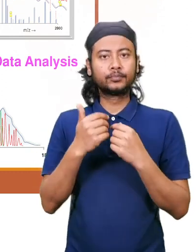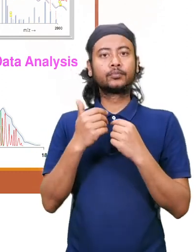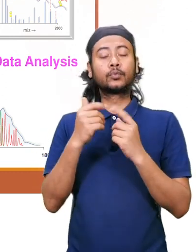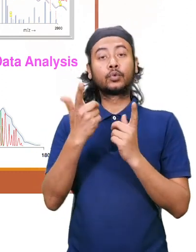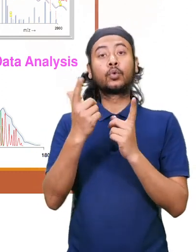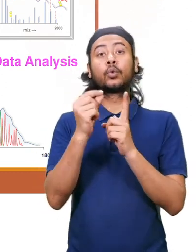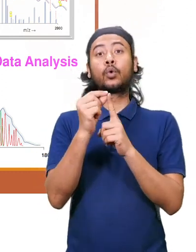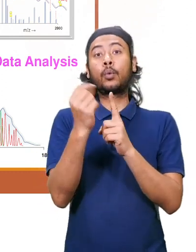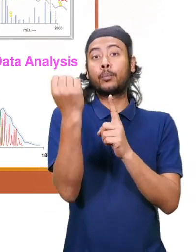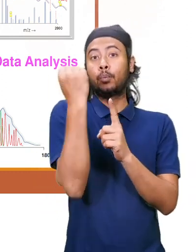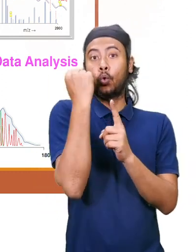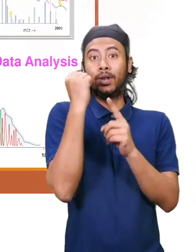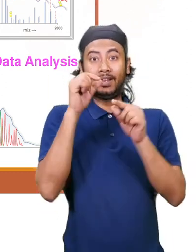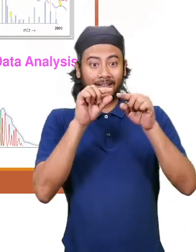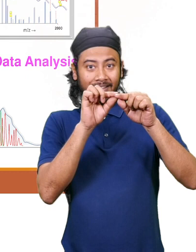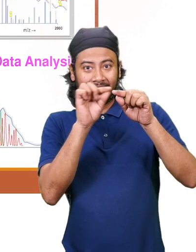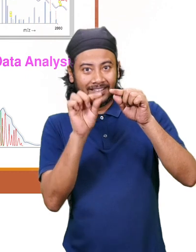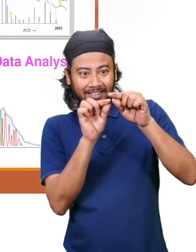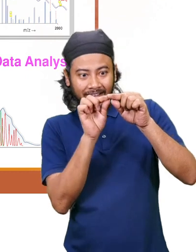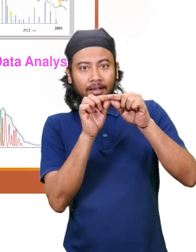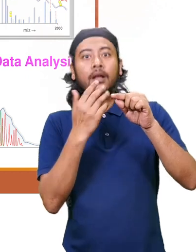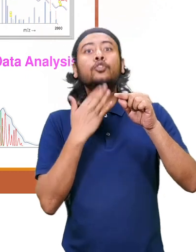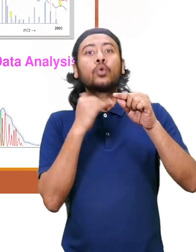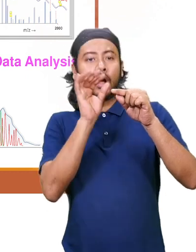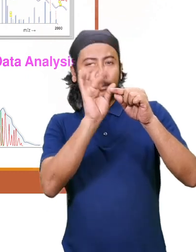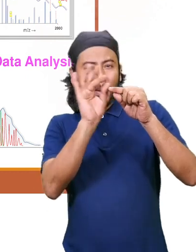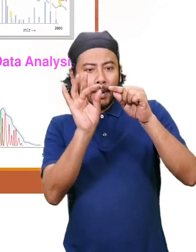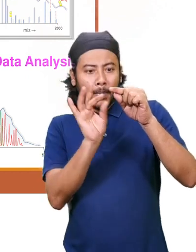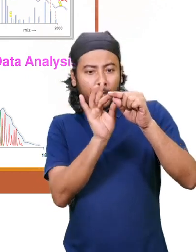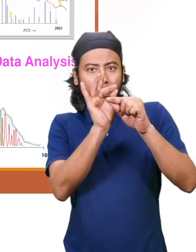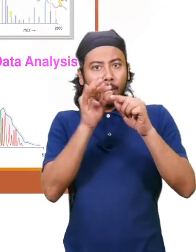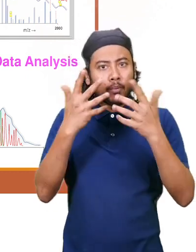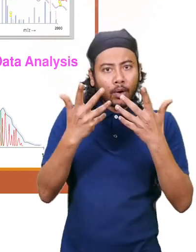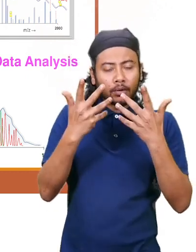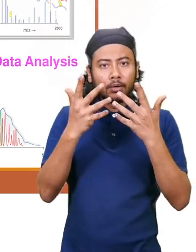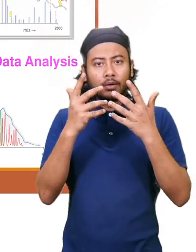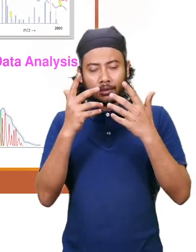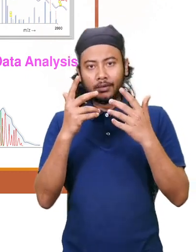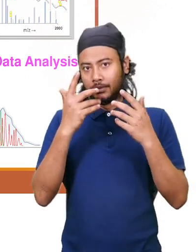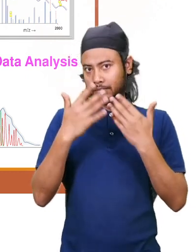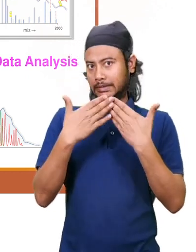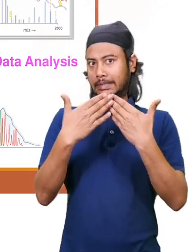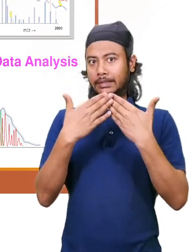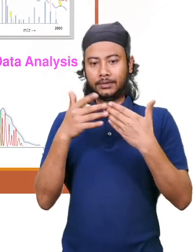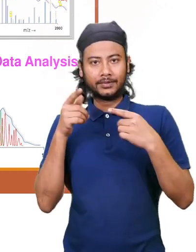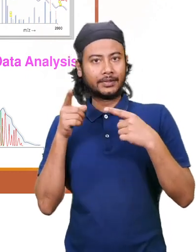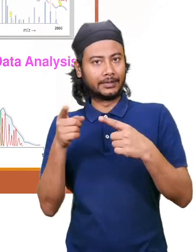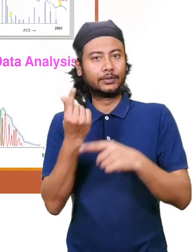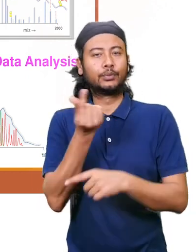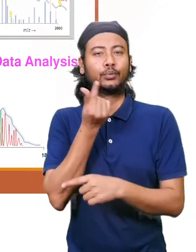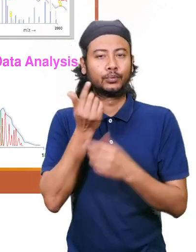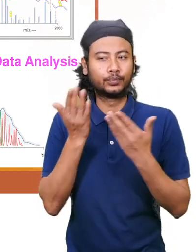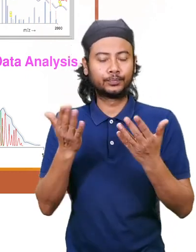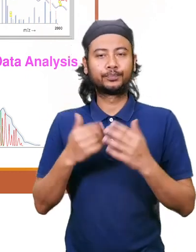slide. And then the glycan structures on the proteins are